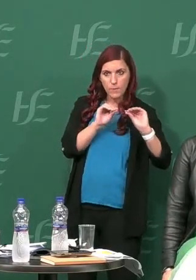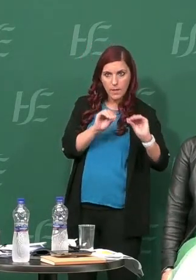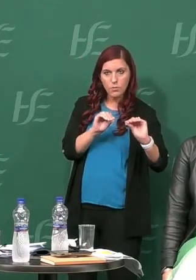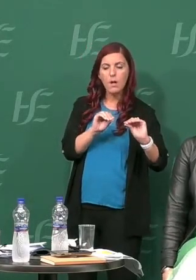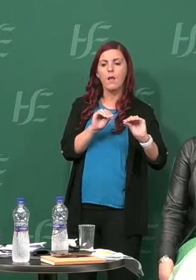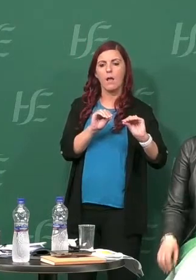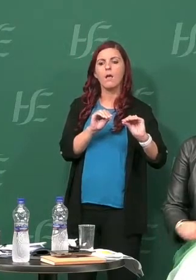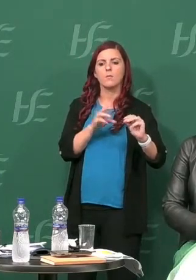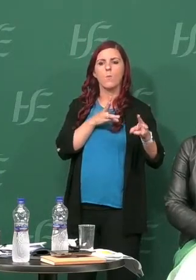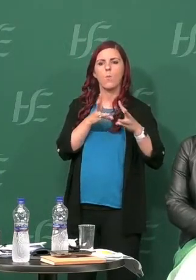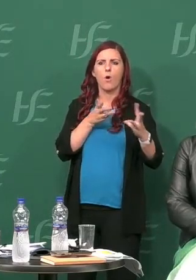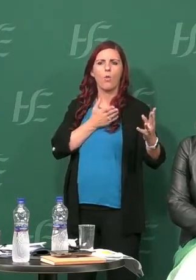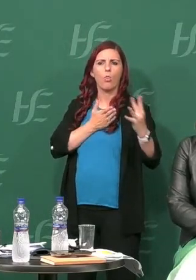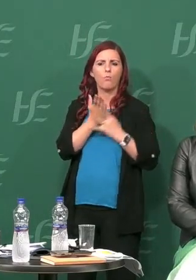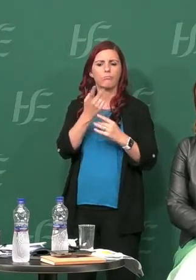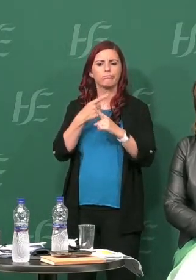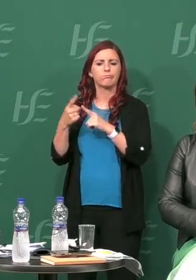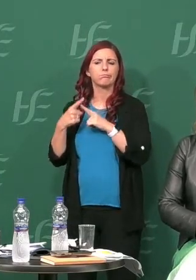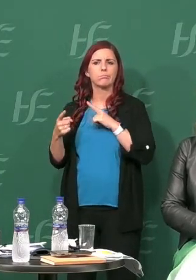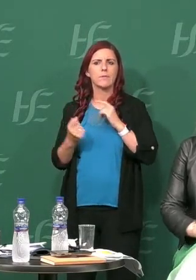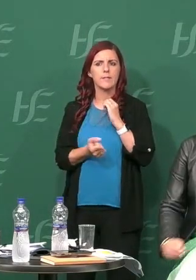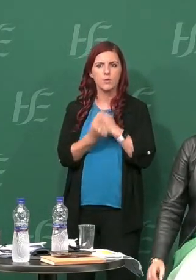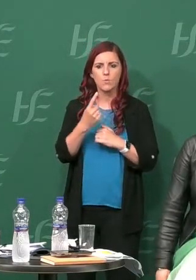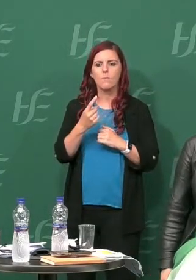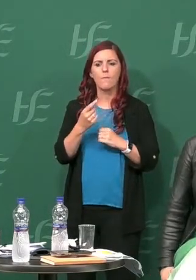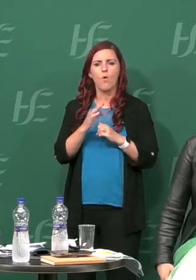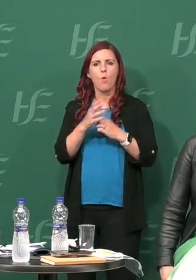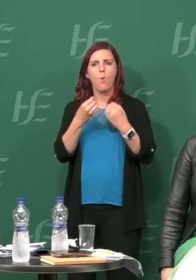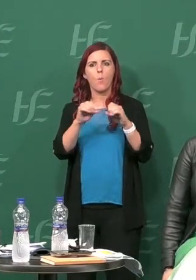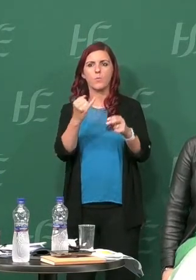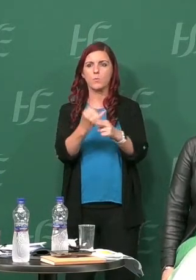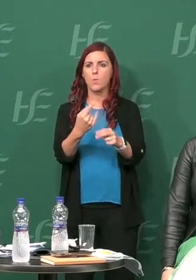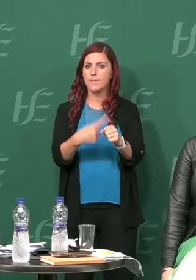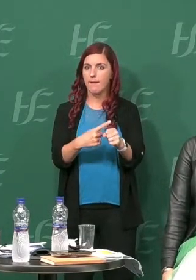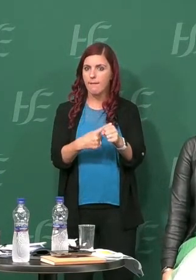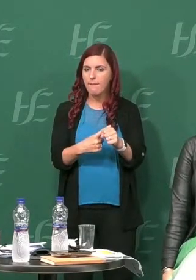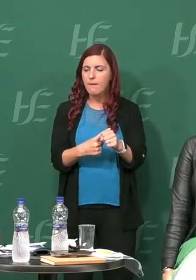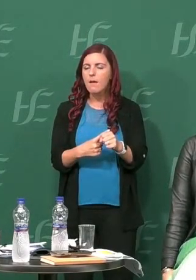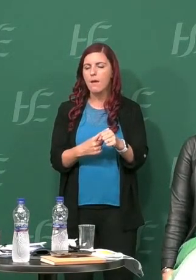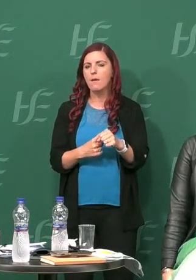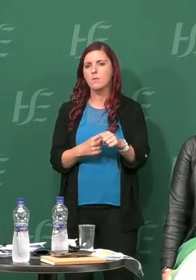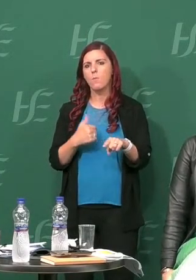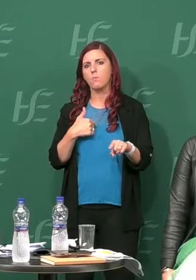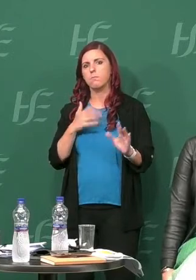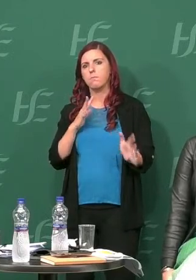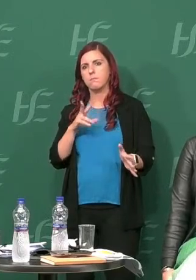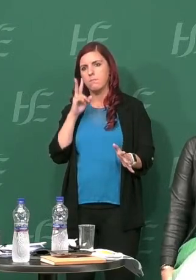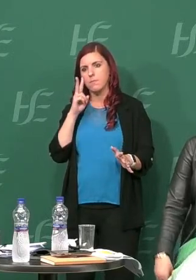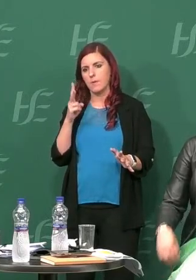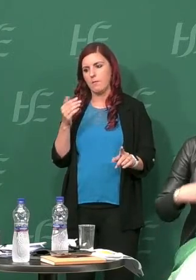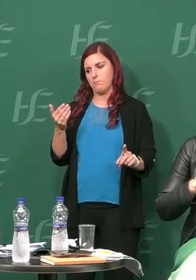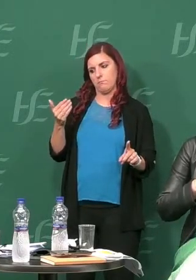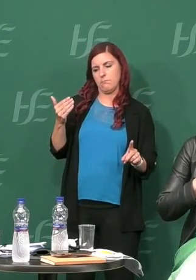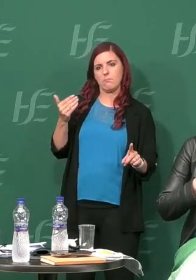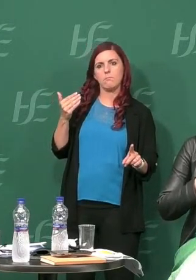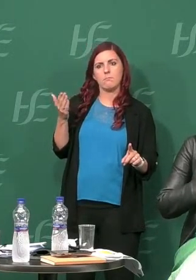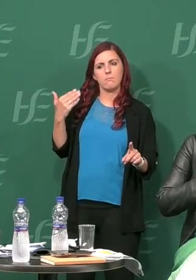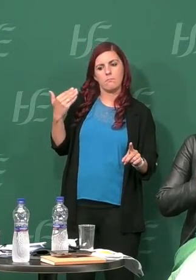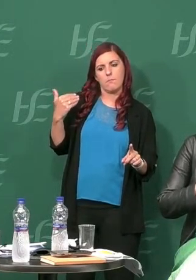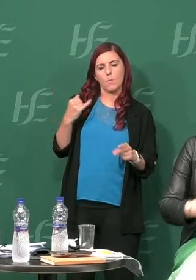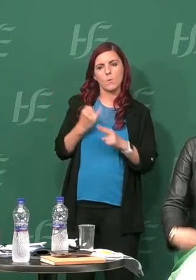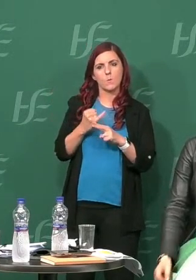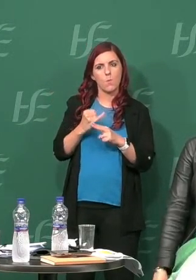to work through the issues in terms of return to school. What we have seen in previous school terms